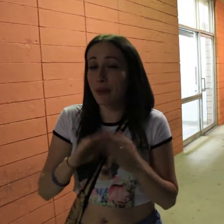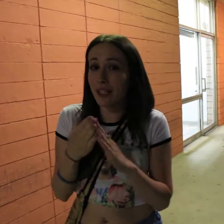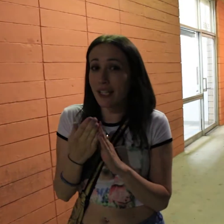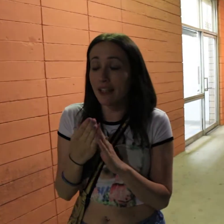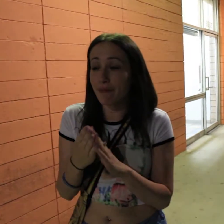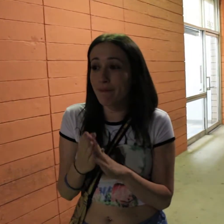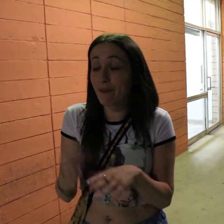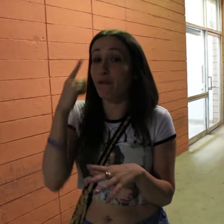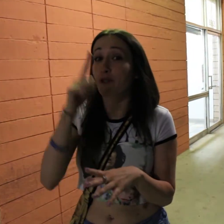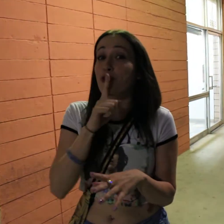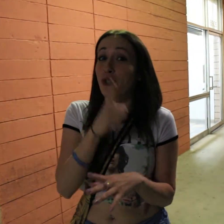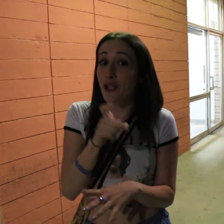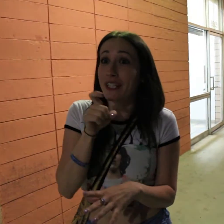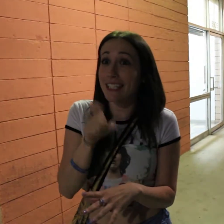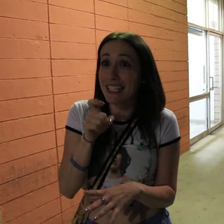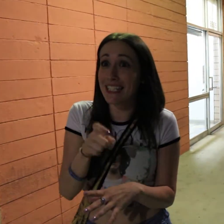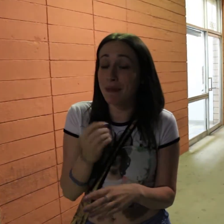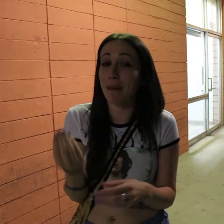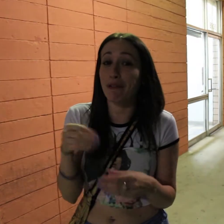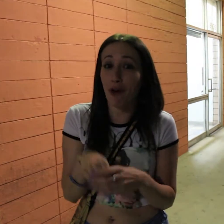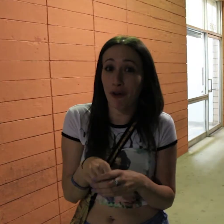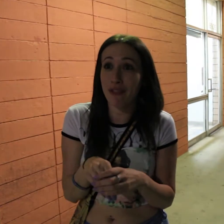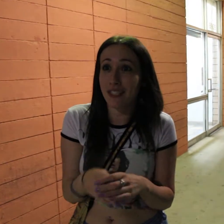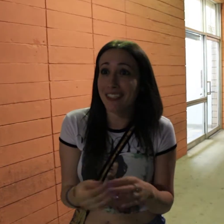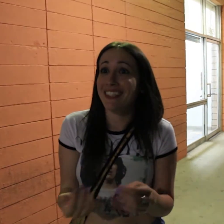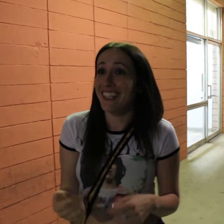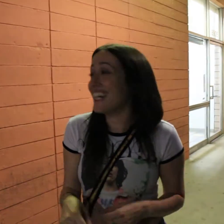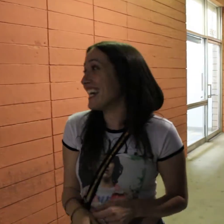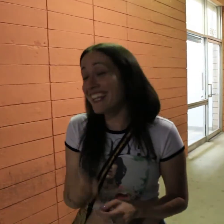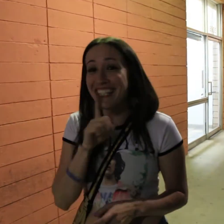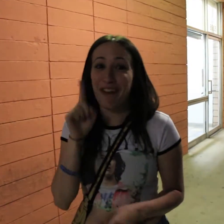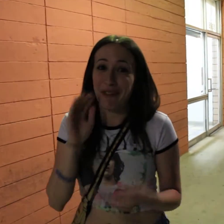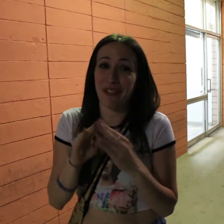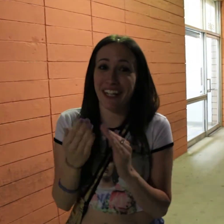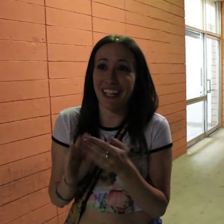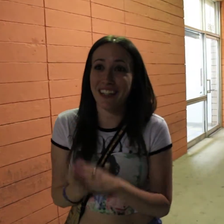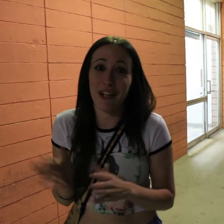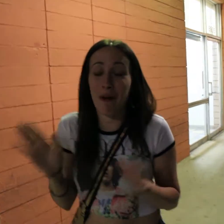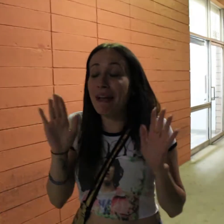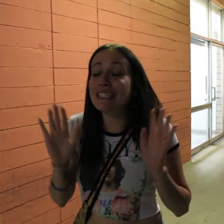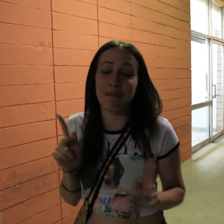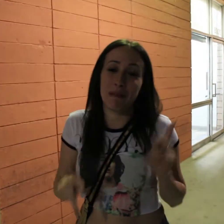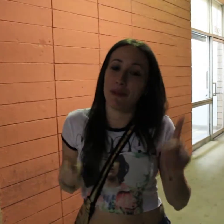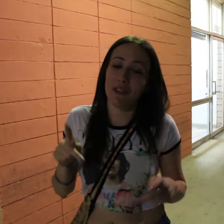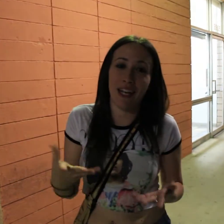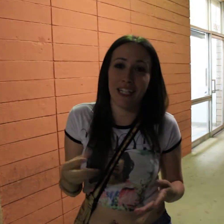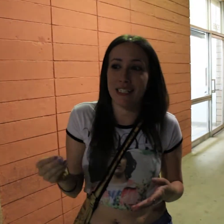community for sure needs to become involved in the deaf community. They're amazing people, and